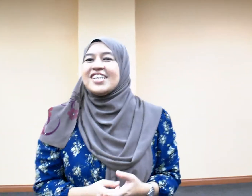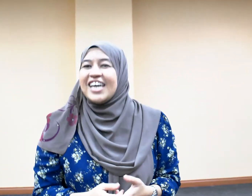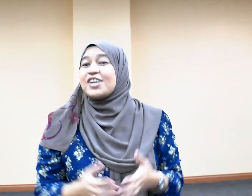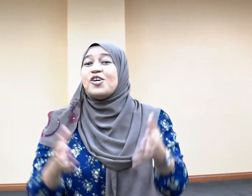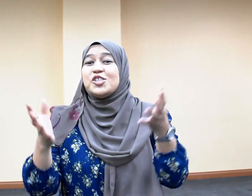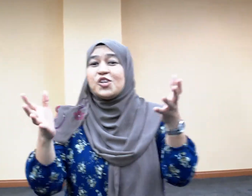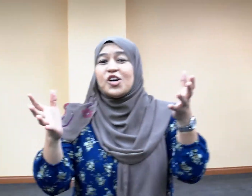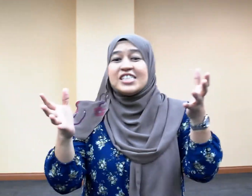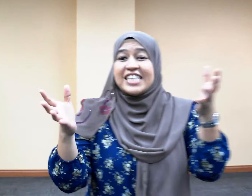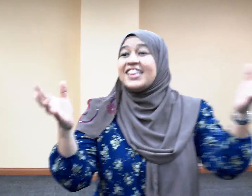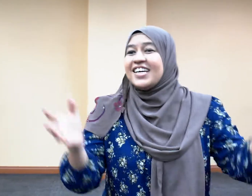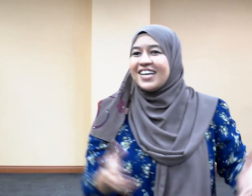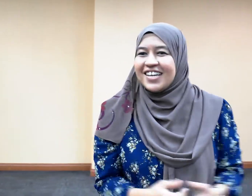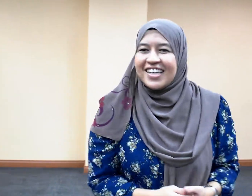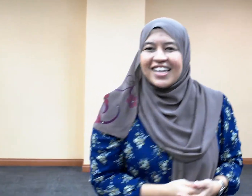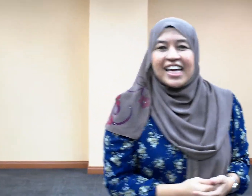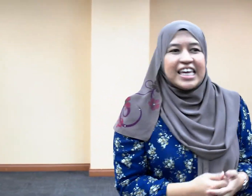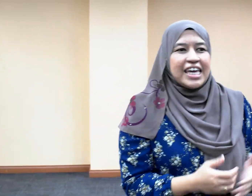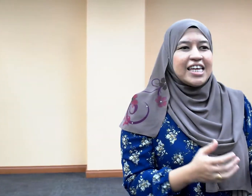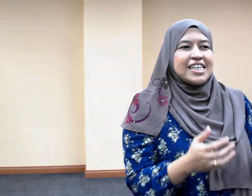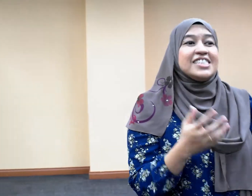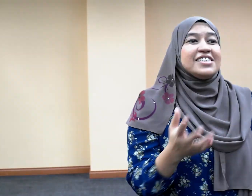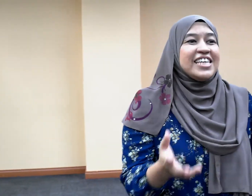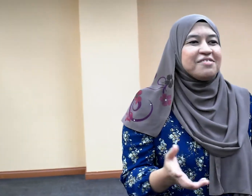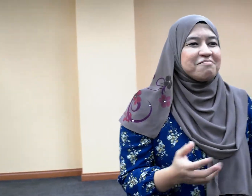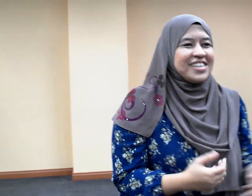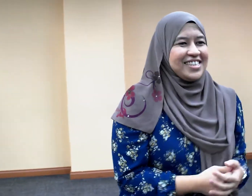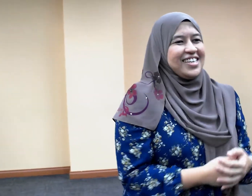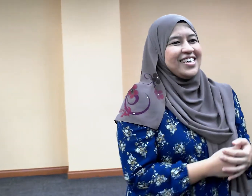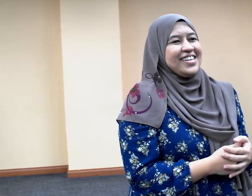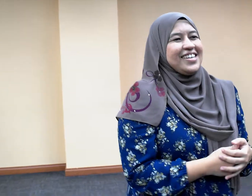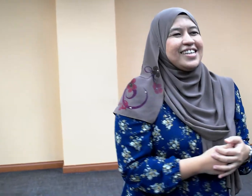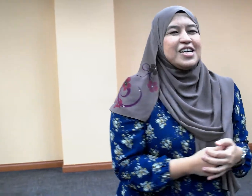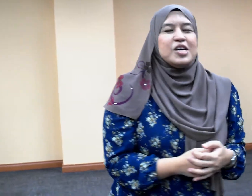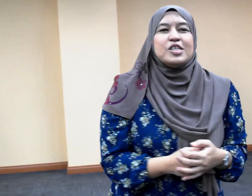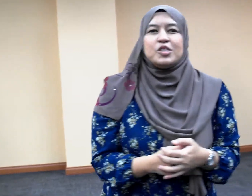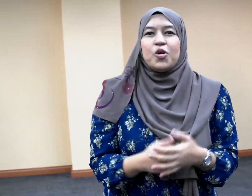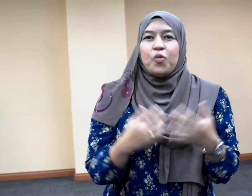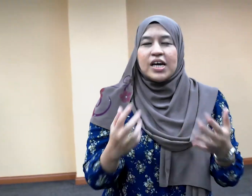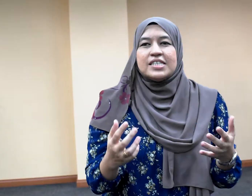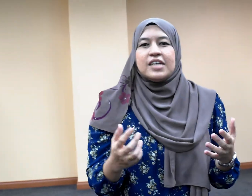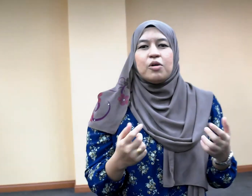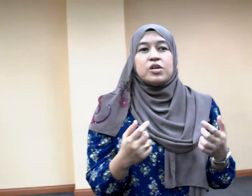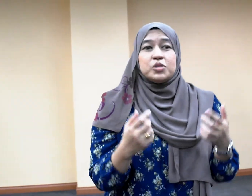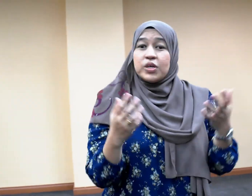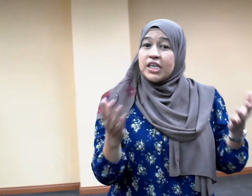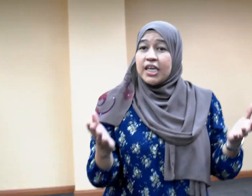At control center At interim So once I was working